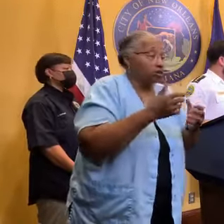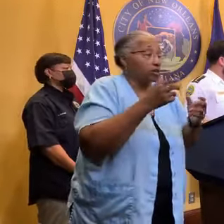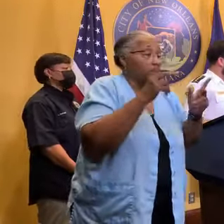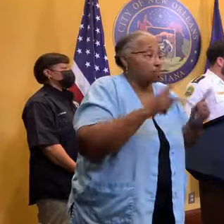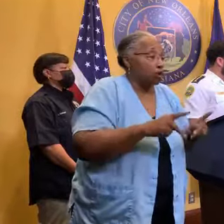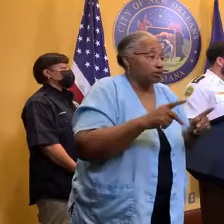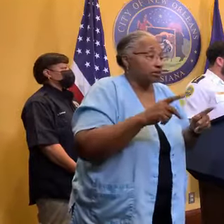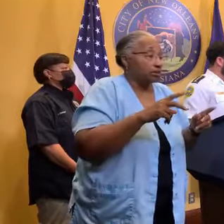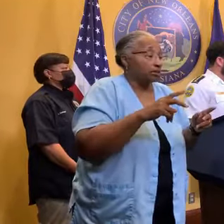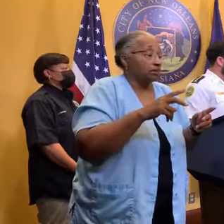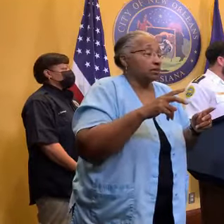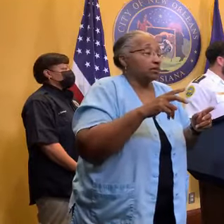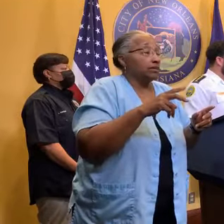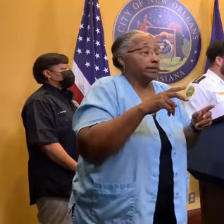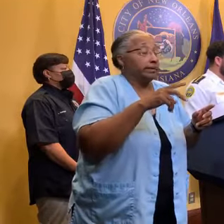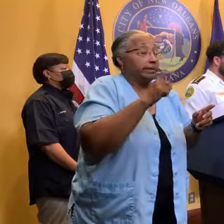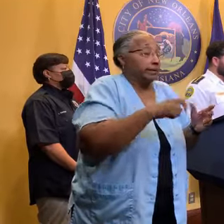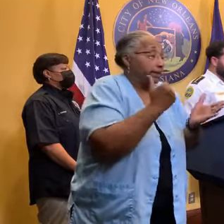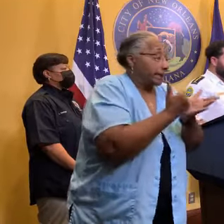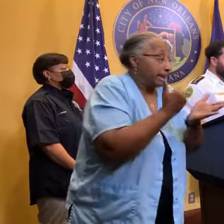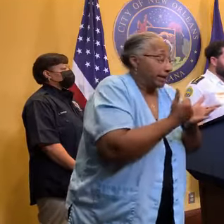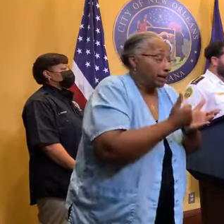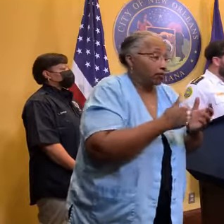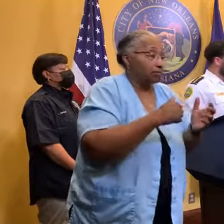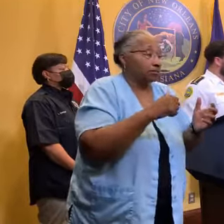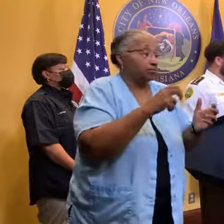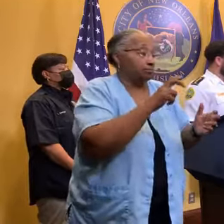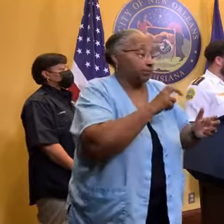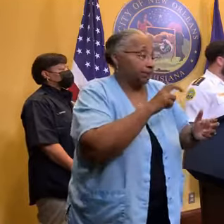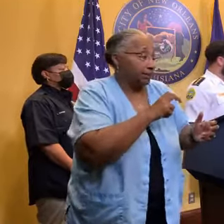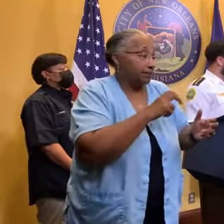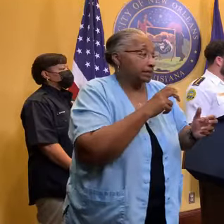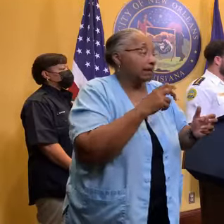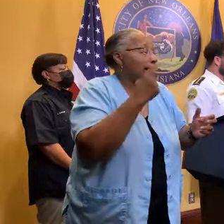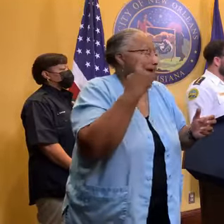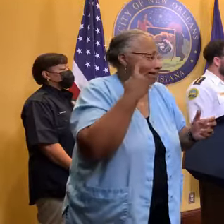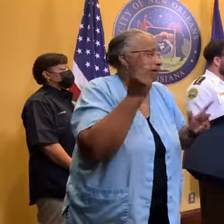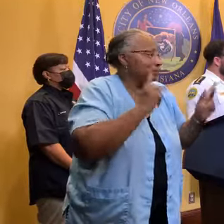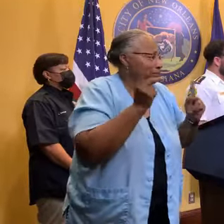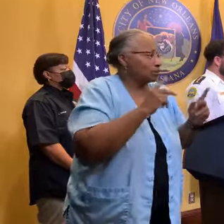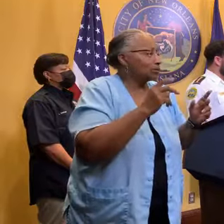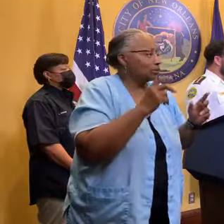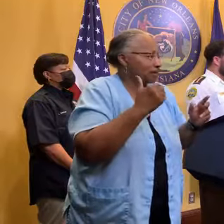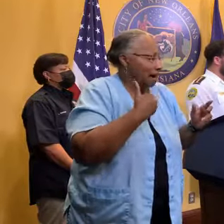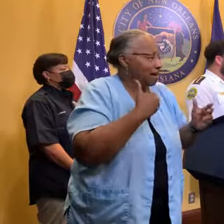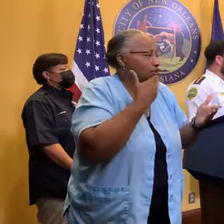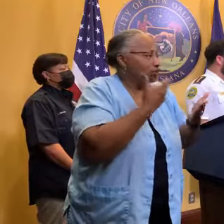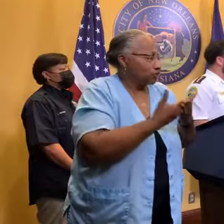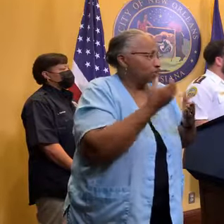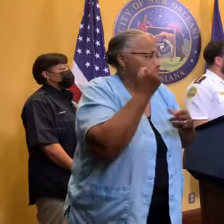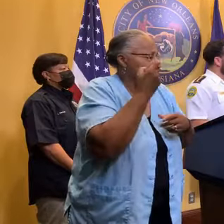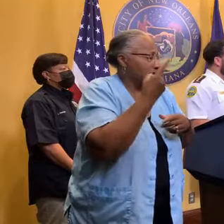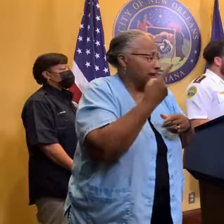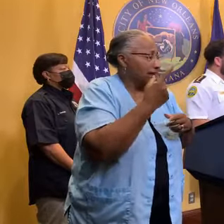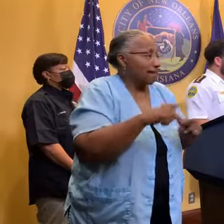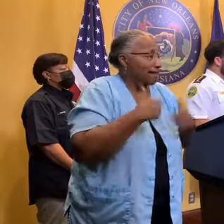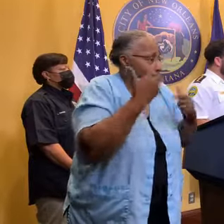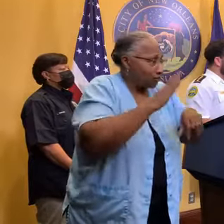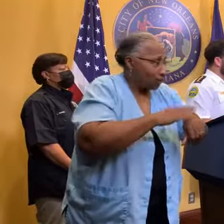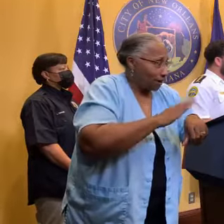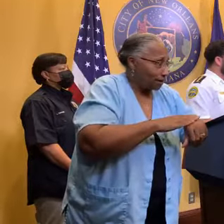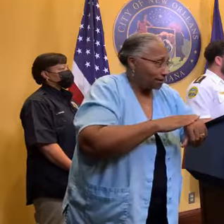an ambulance, or a law enforcement incident. I think the public has a really good expectation or understanding of what, when we say life-threatening is.